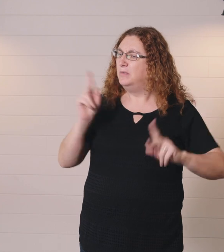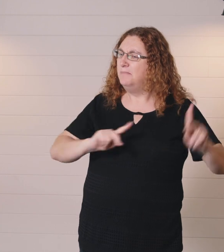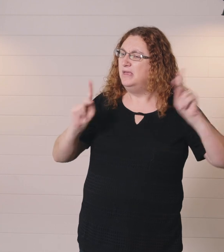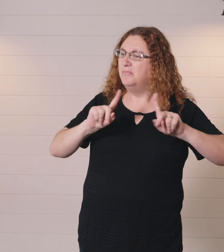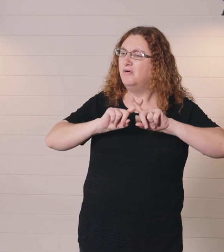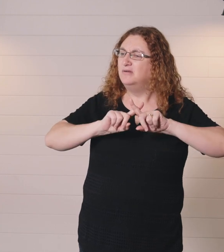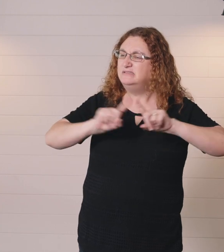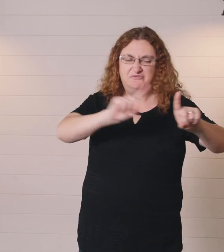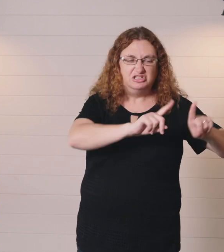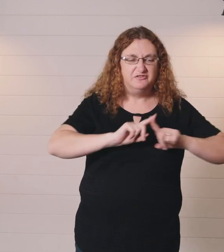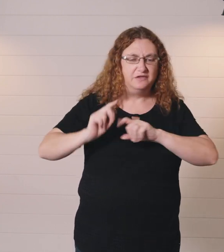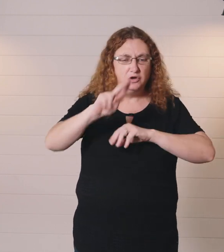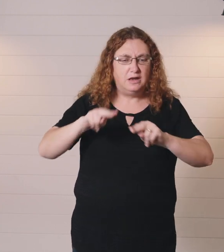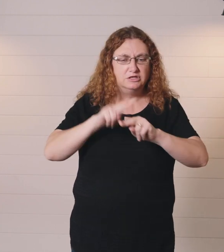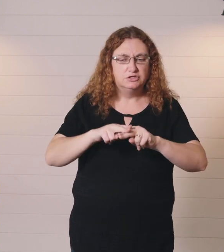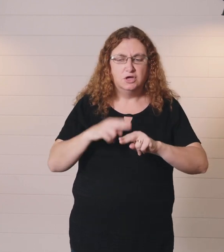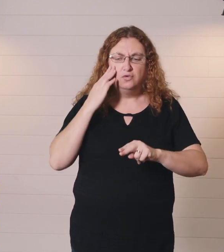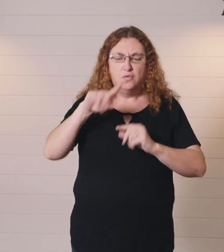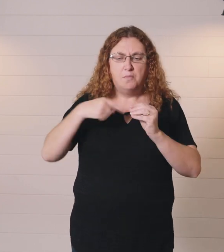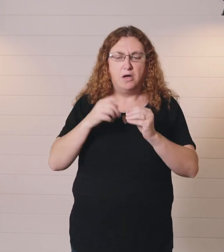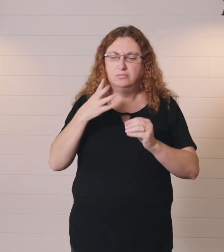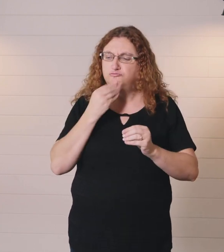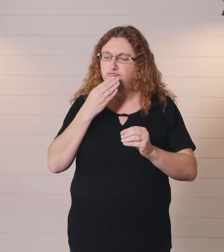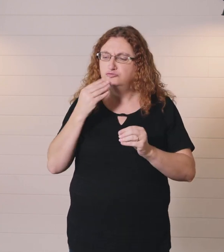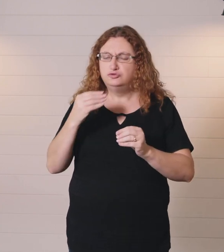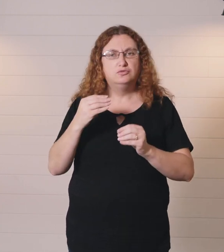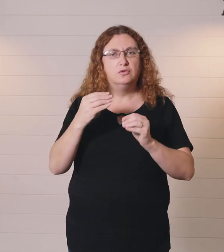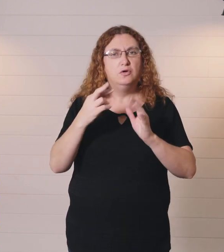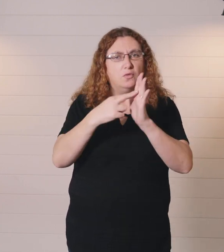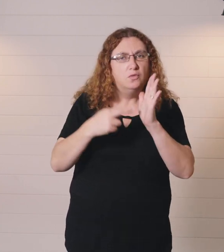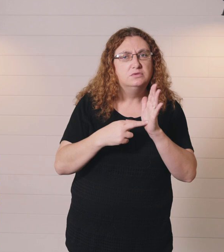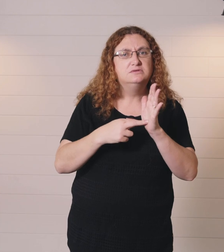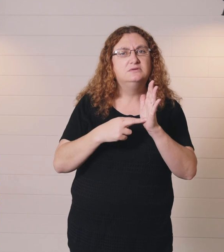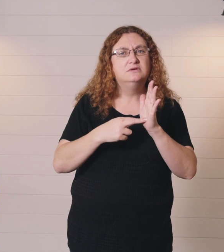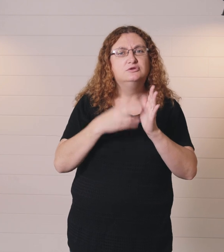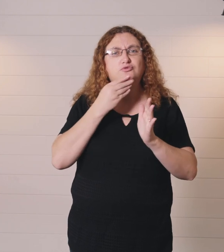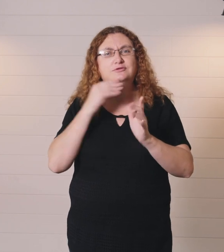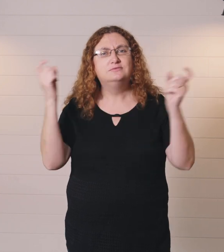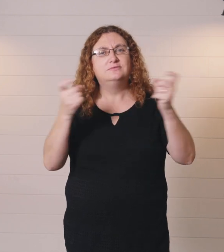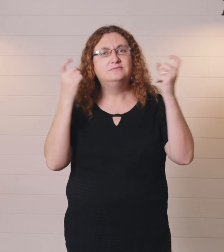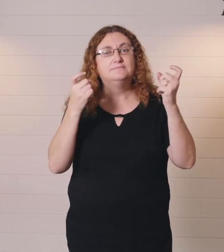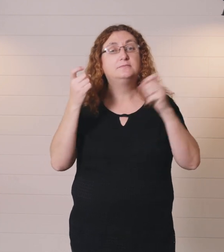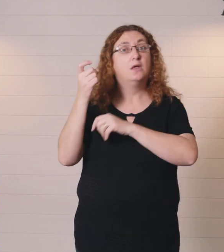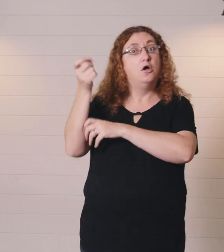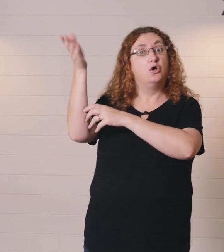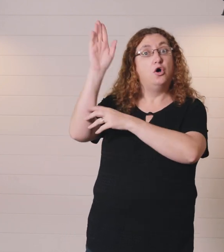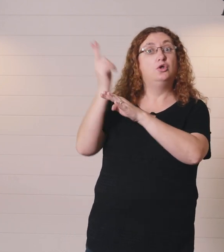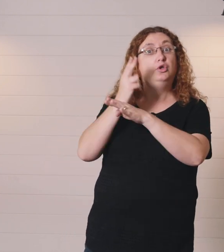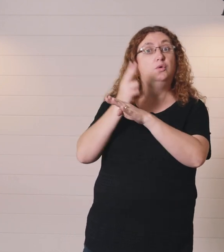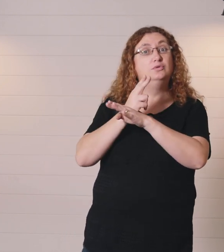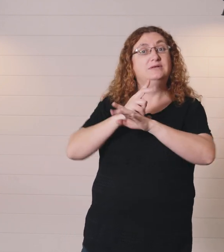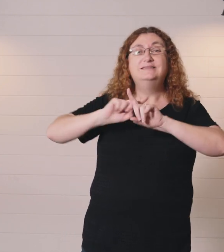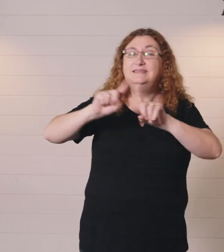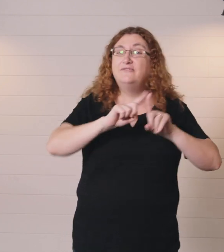God of Yahweh? Well, you see, in God's sovereign plan, he used the deportation of his people as a missional outpost